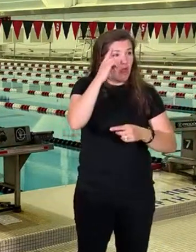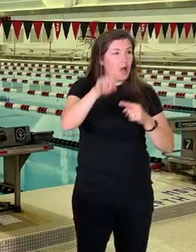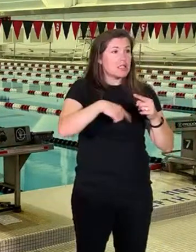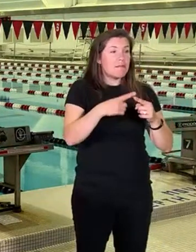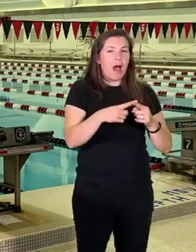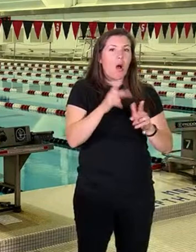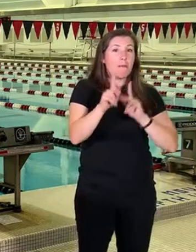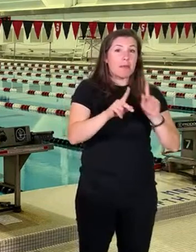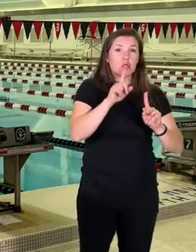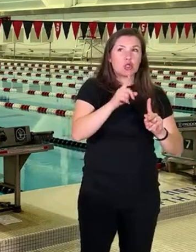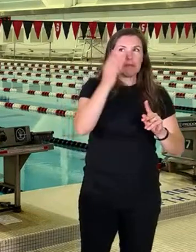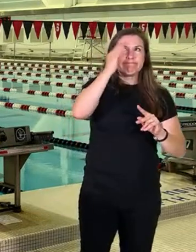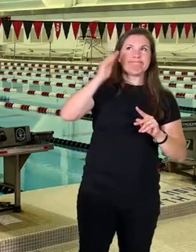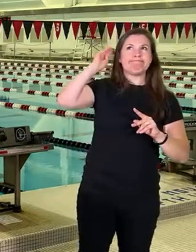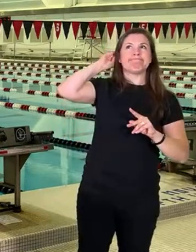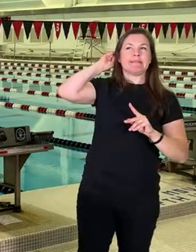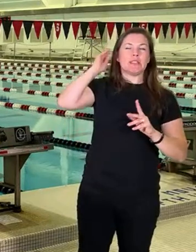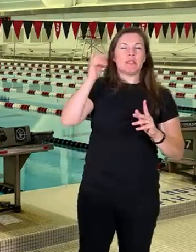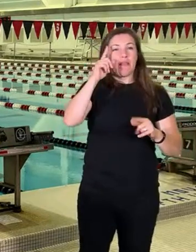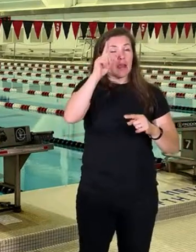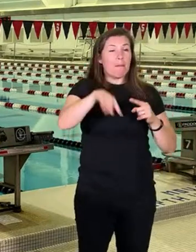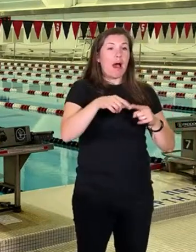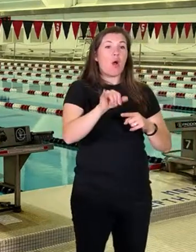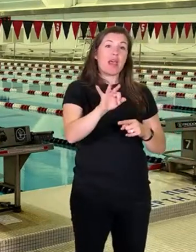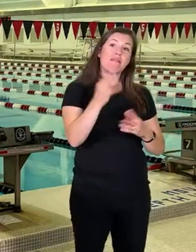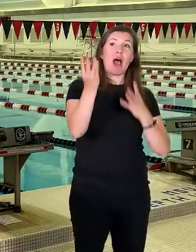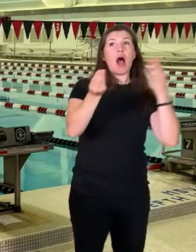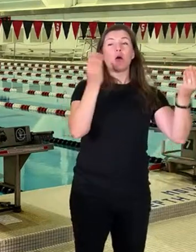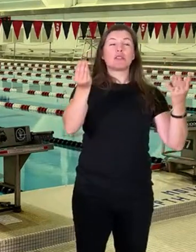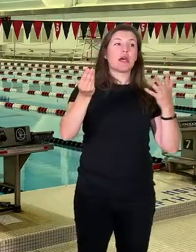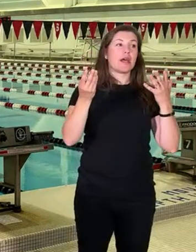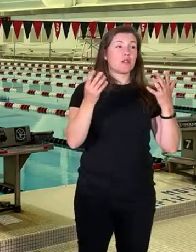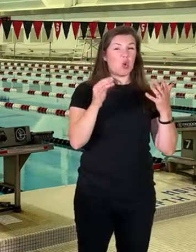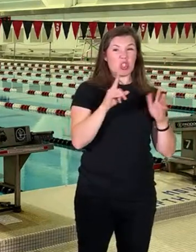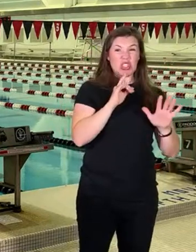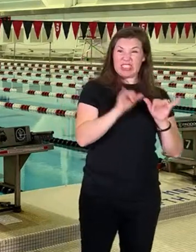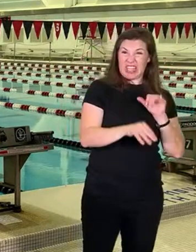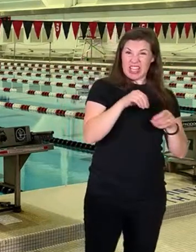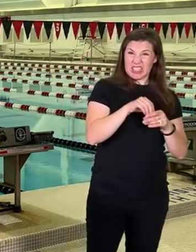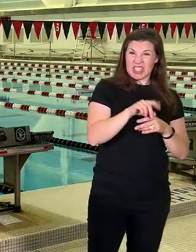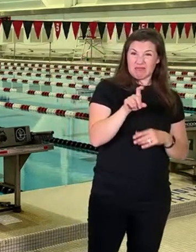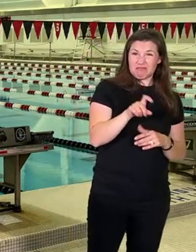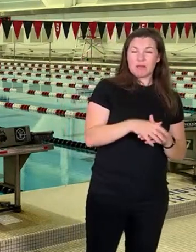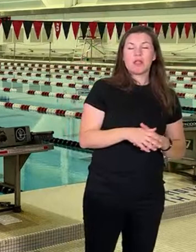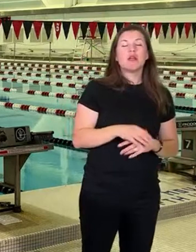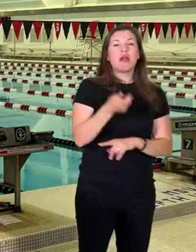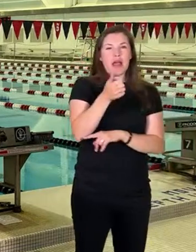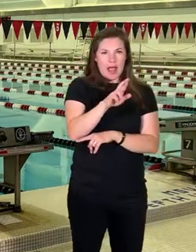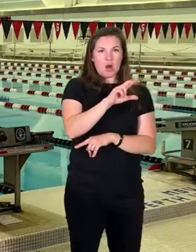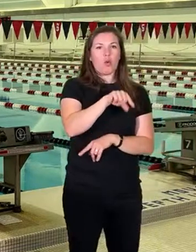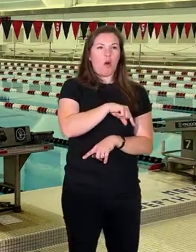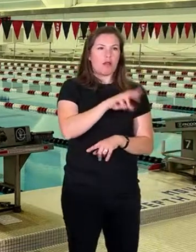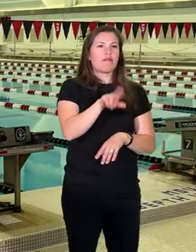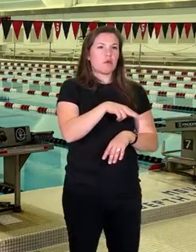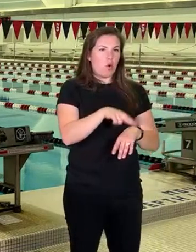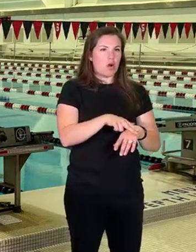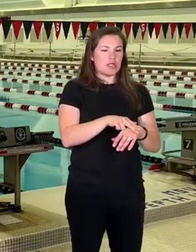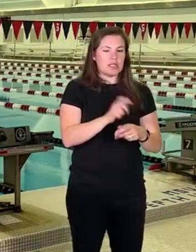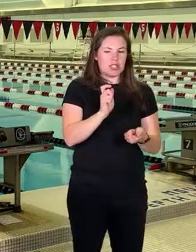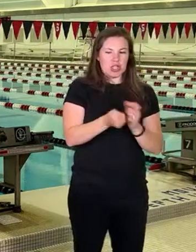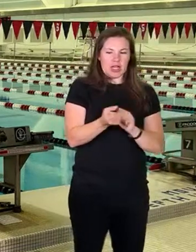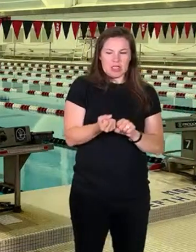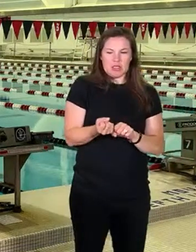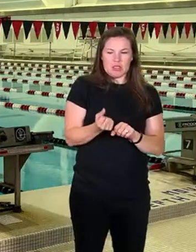what people should bear in mind or think about if they're going to be outside or if they should be outside? Air quality, of course, changed as of